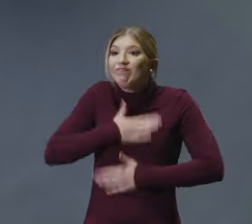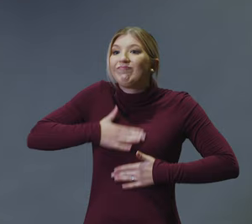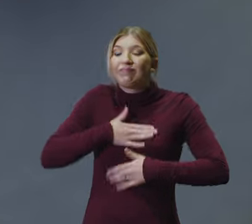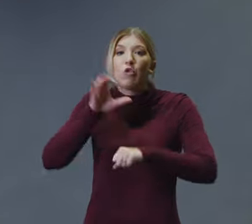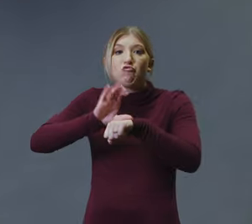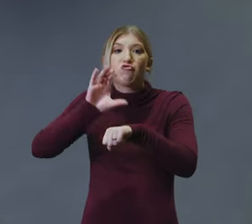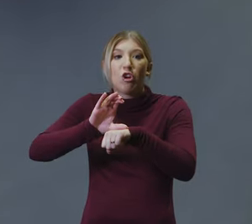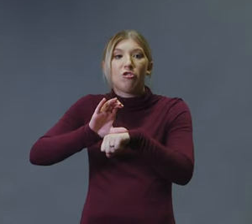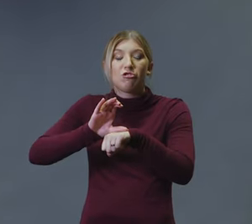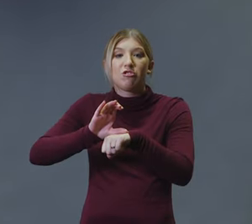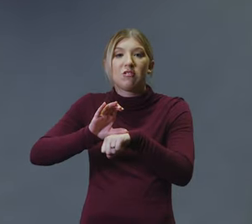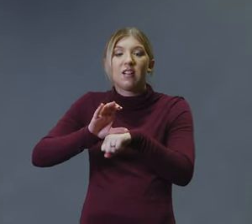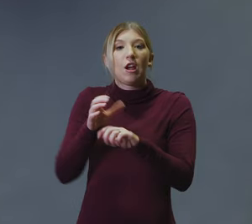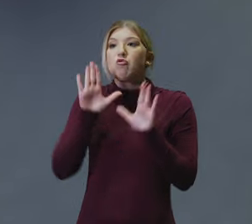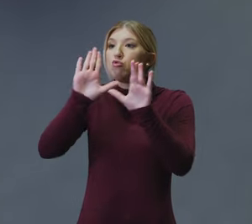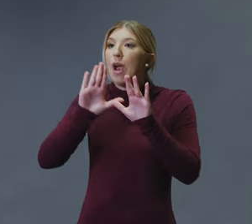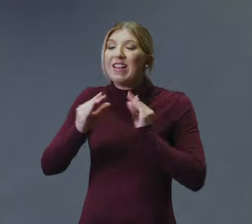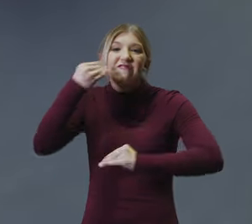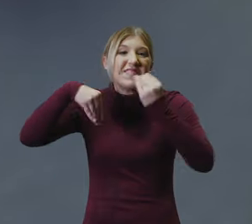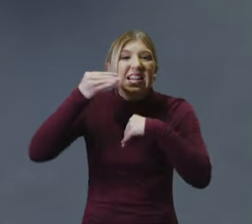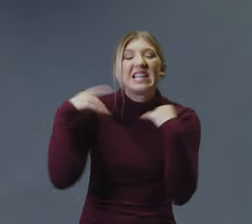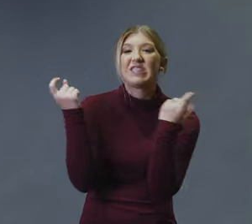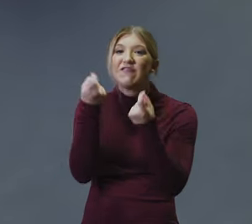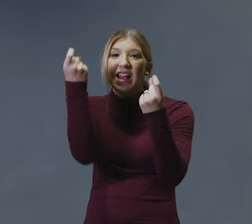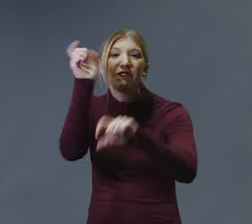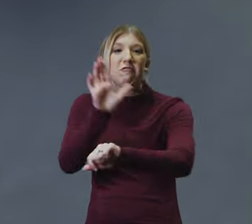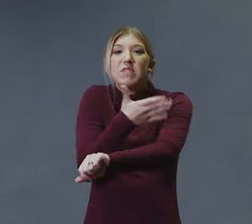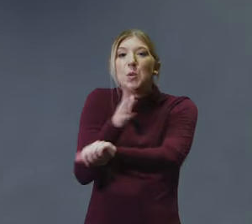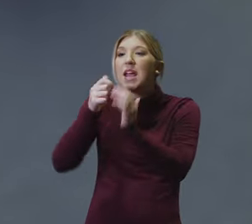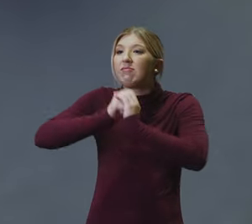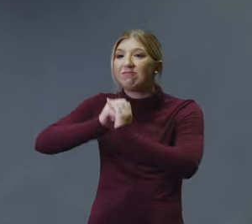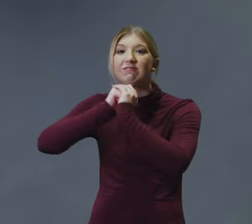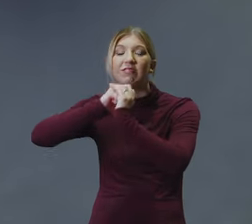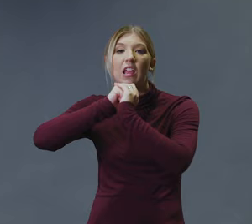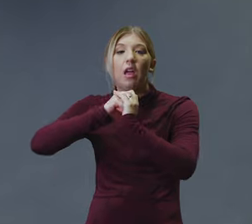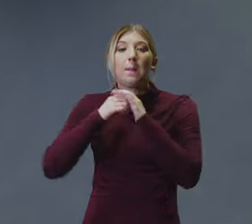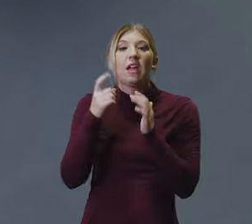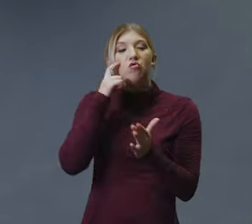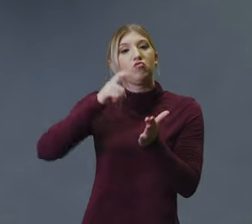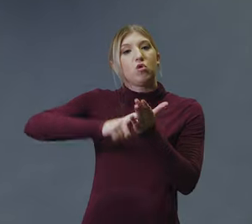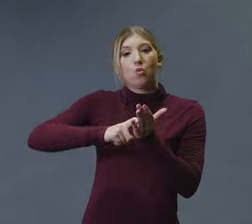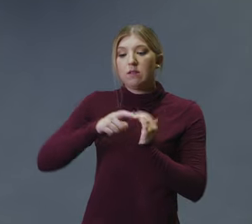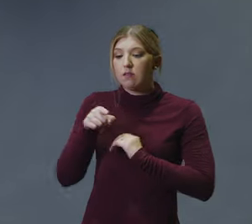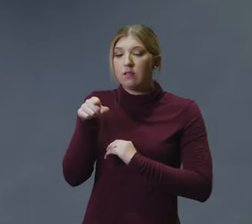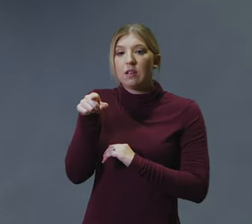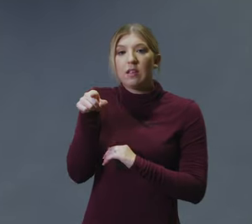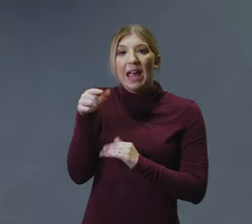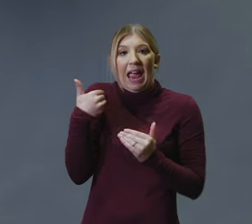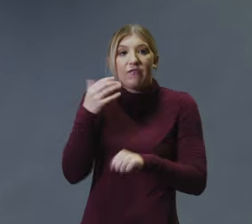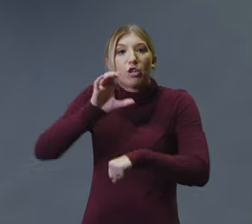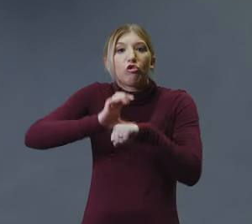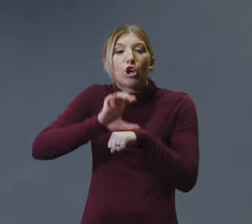knew how to have church. They had these great feasts and festivals and music. And what we see is that in their knowing to have church,